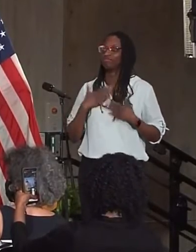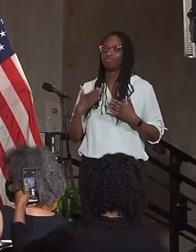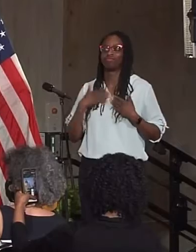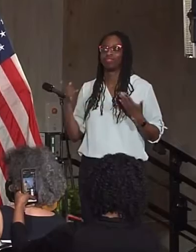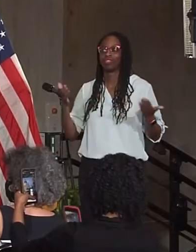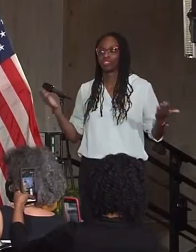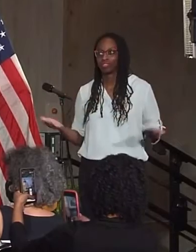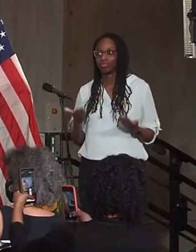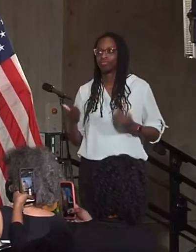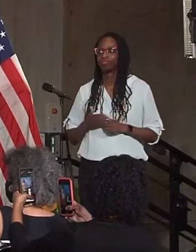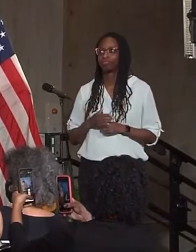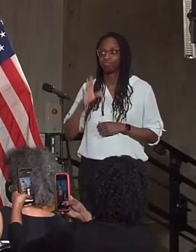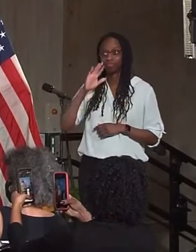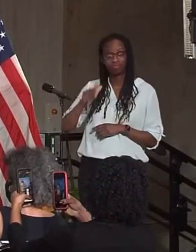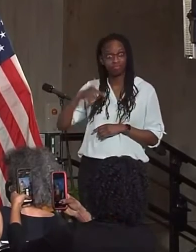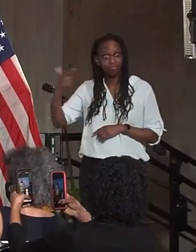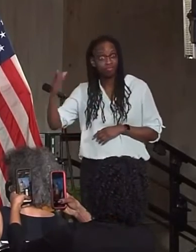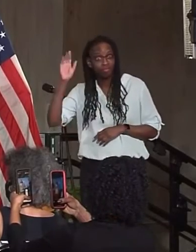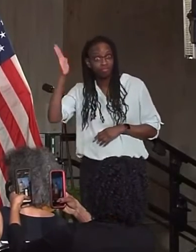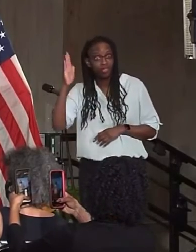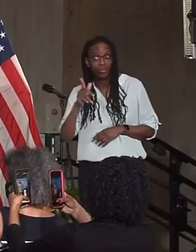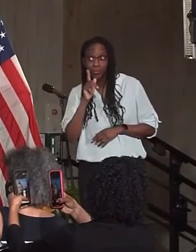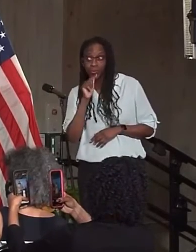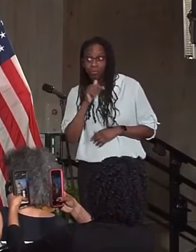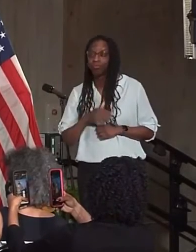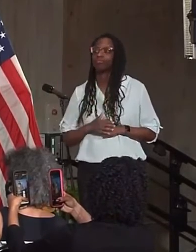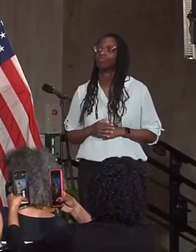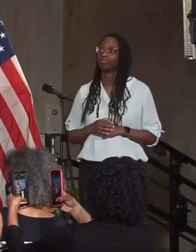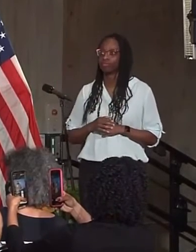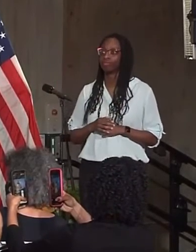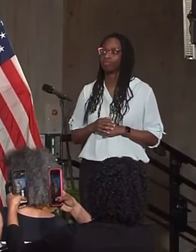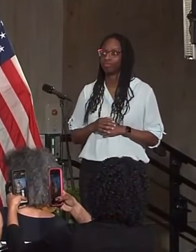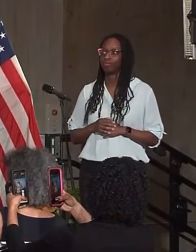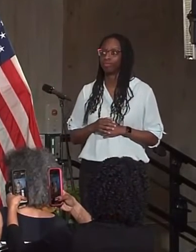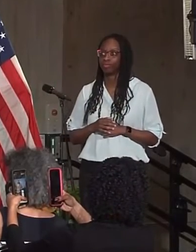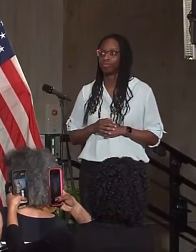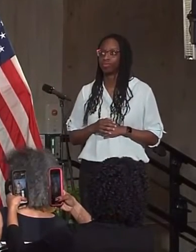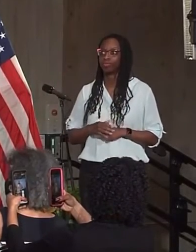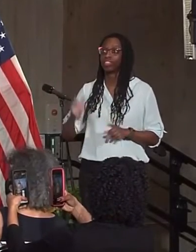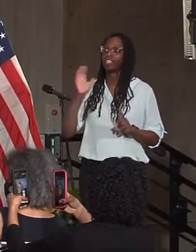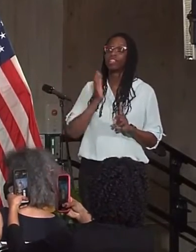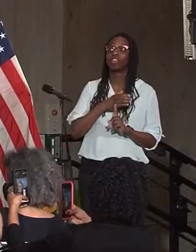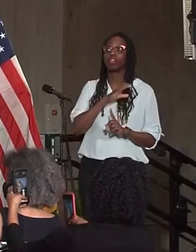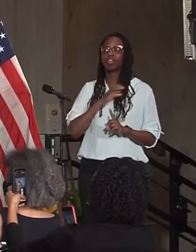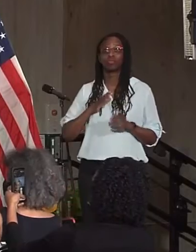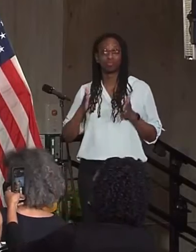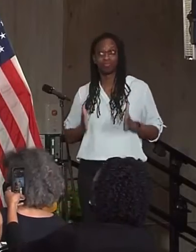speaker. Our next speaker is none other than our Congresswoman,